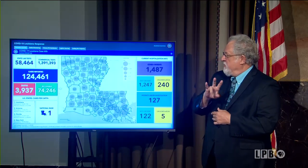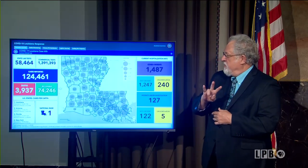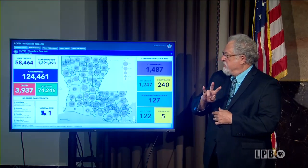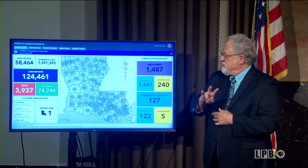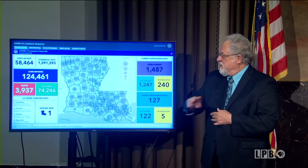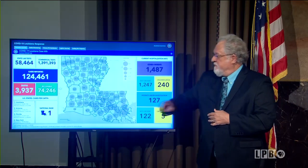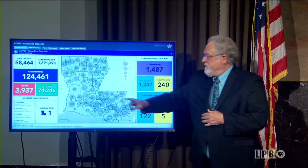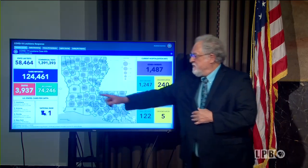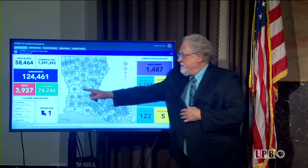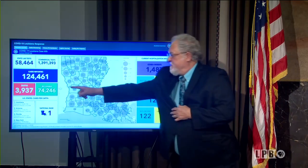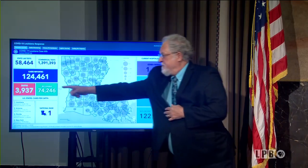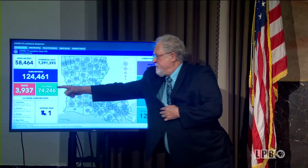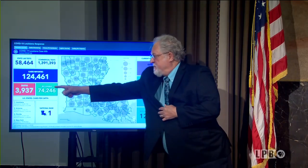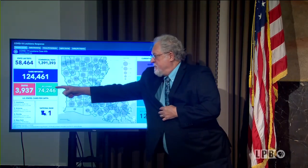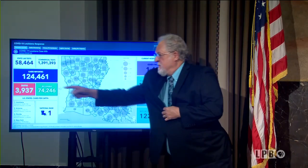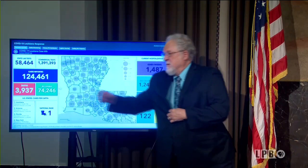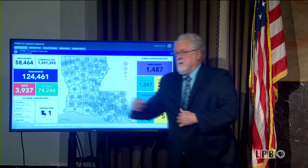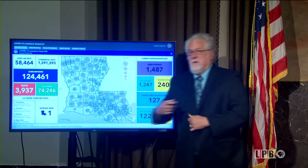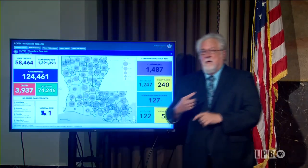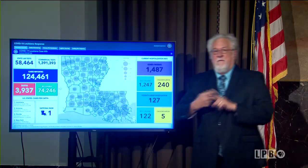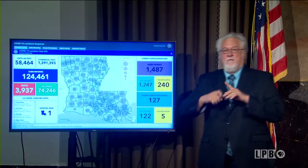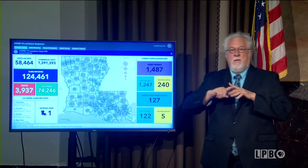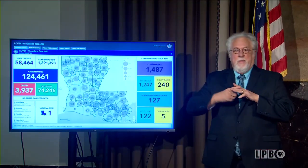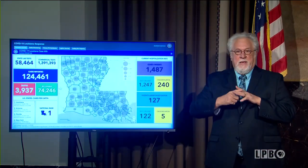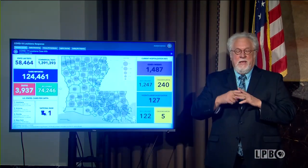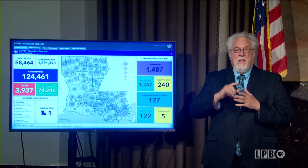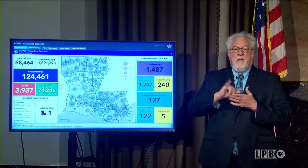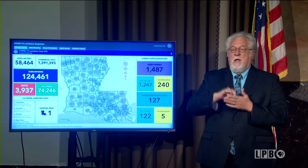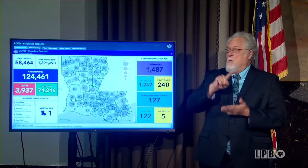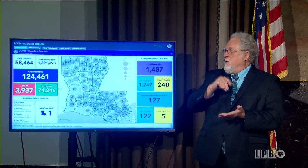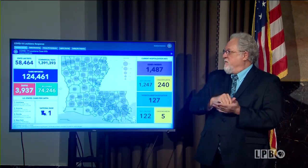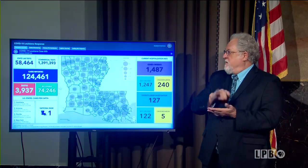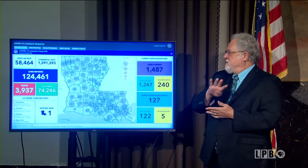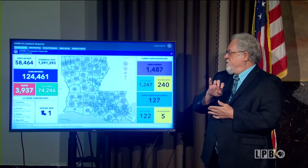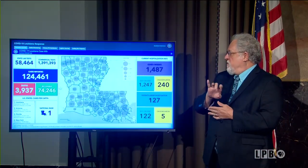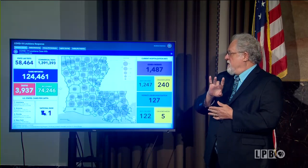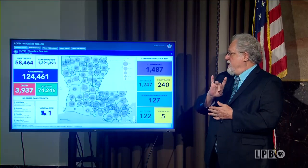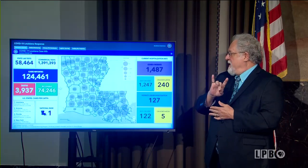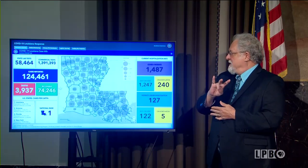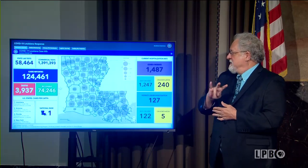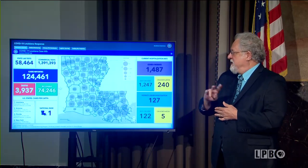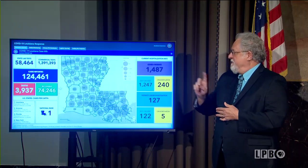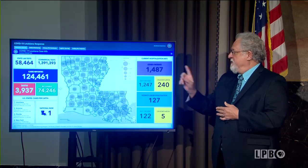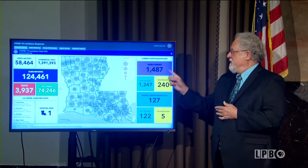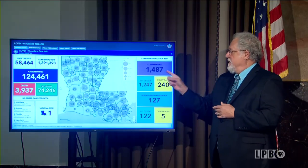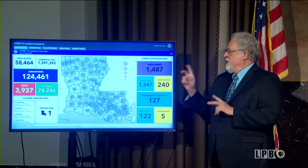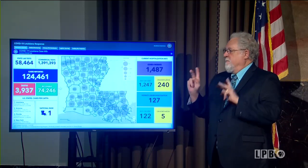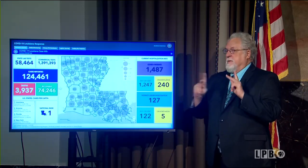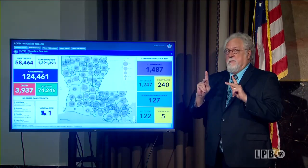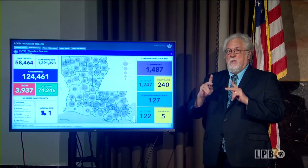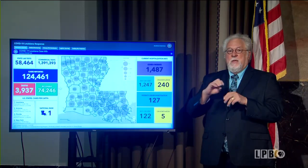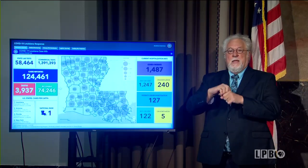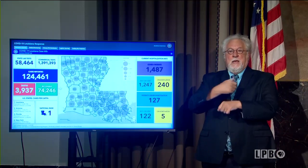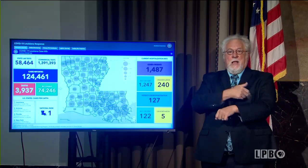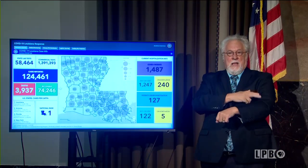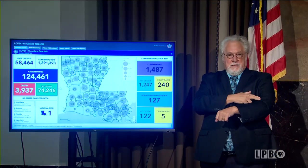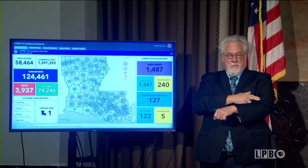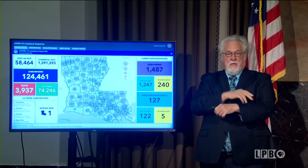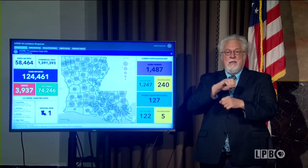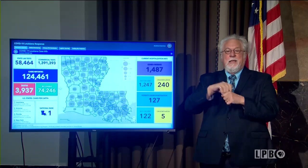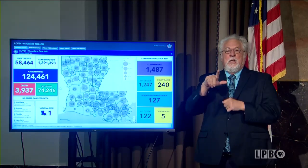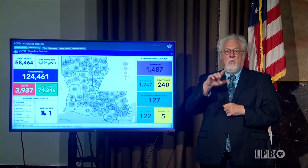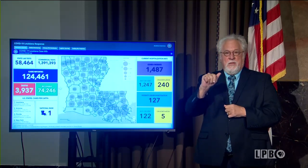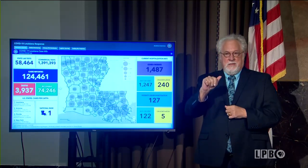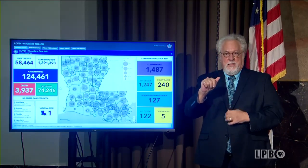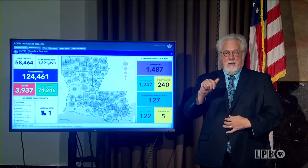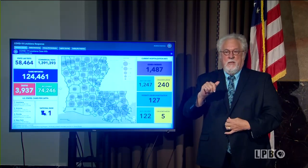3,937 since the start of the pandemic. There were 1,487 individuals hospitalized today across